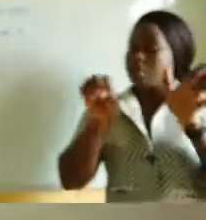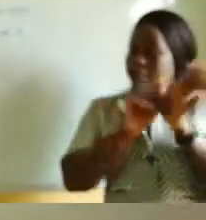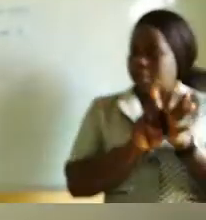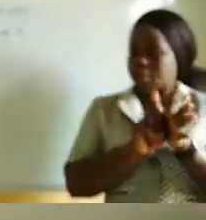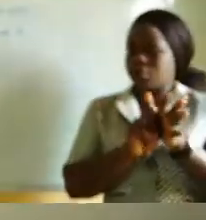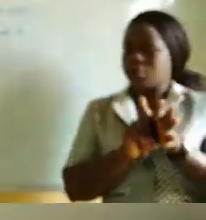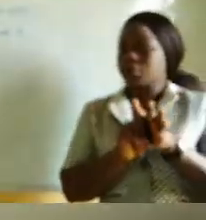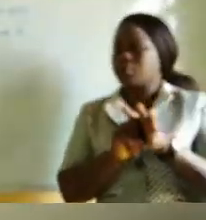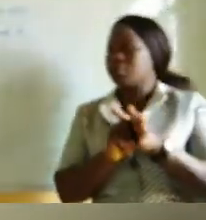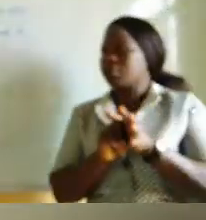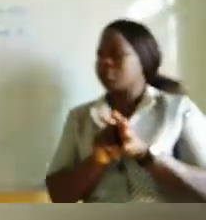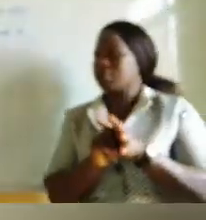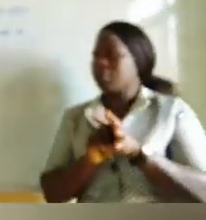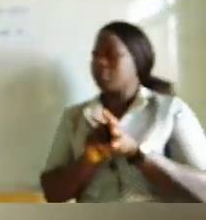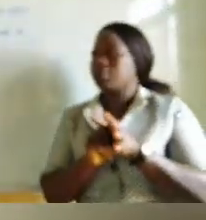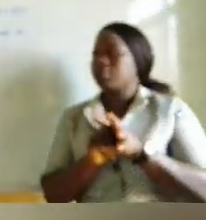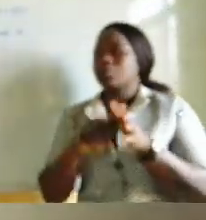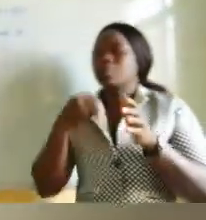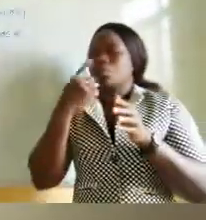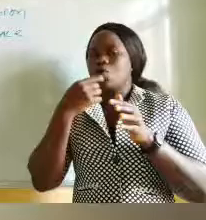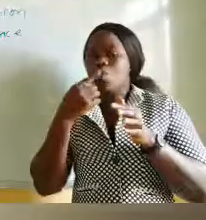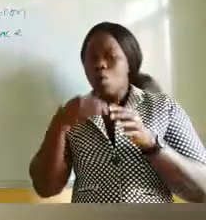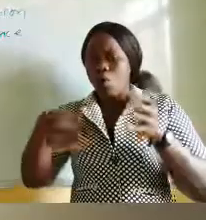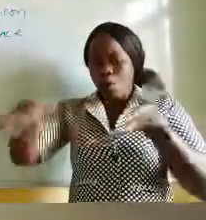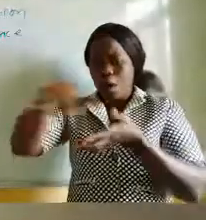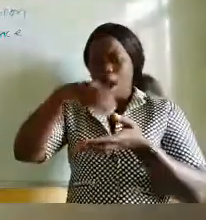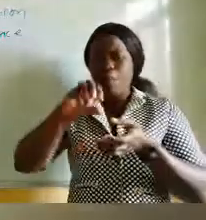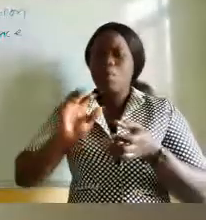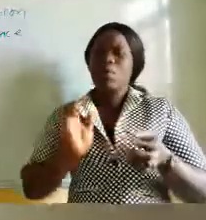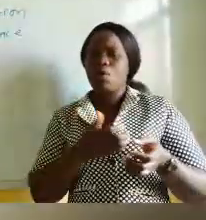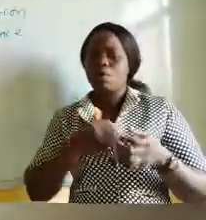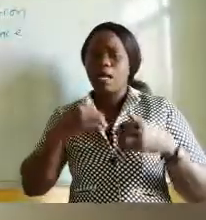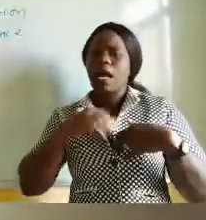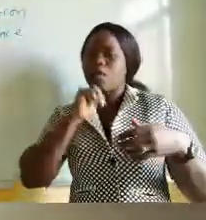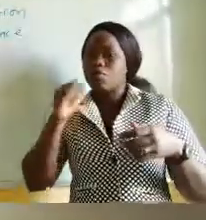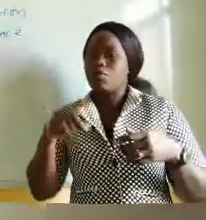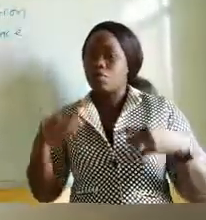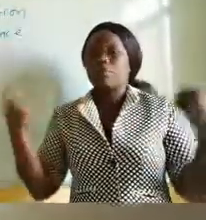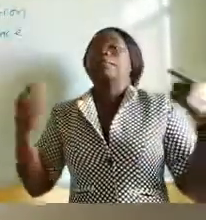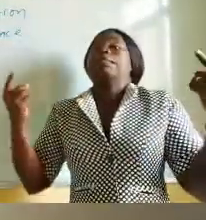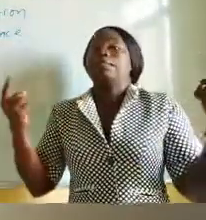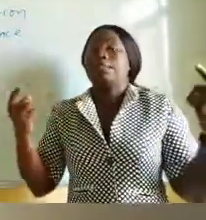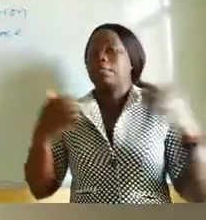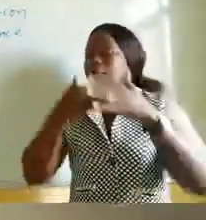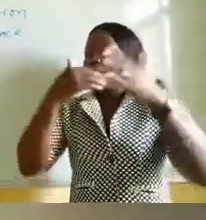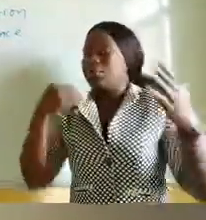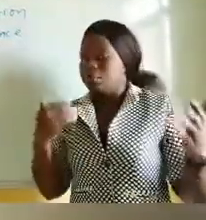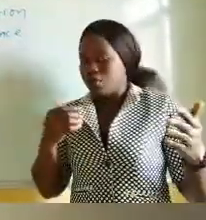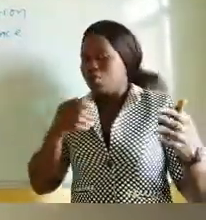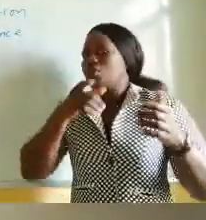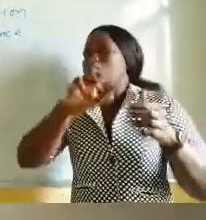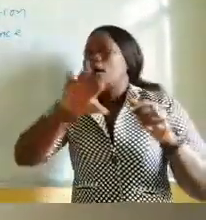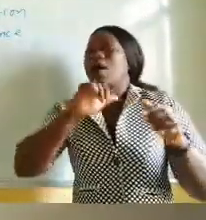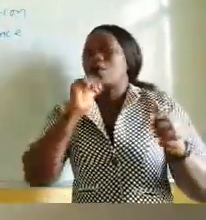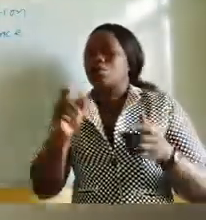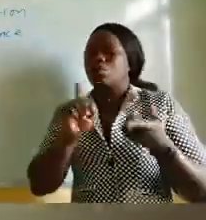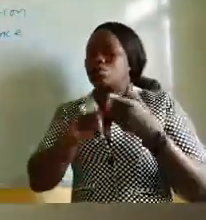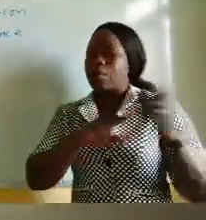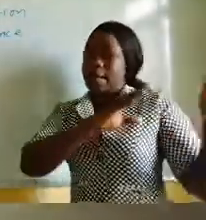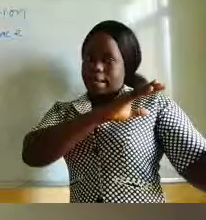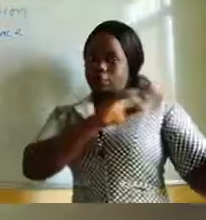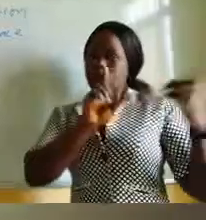say, who amongst us has not committed one sin or the other? You are not expected